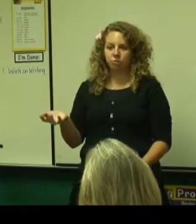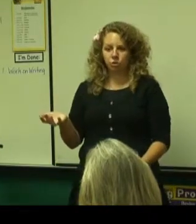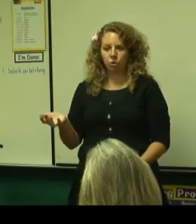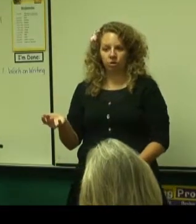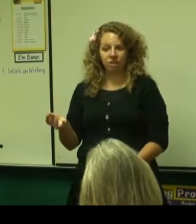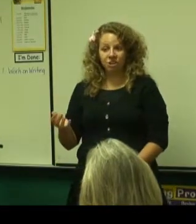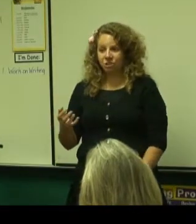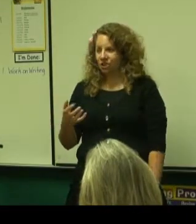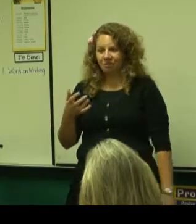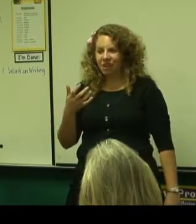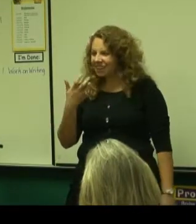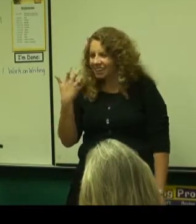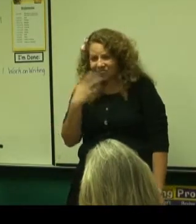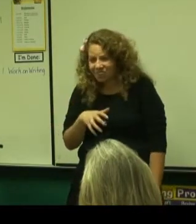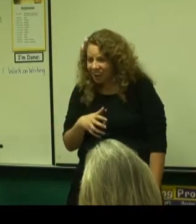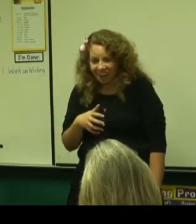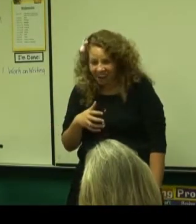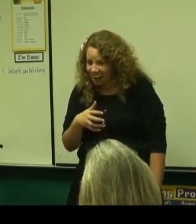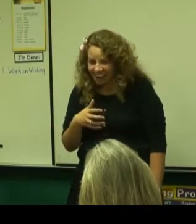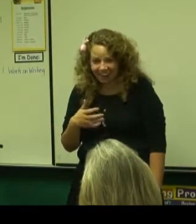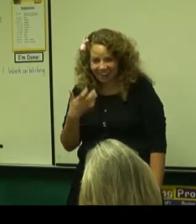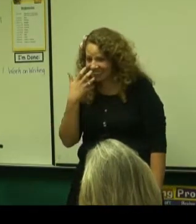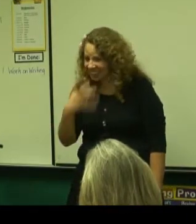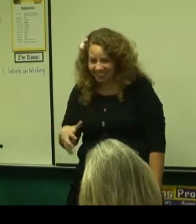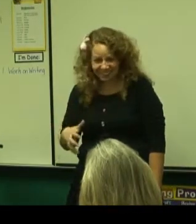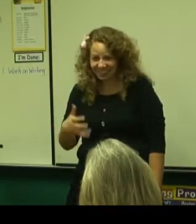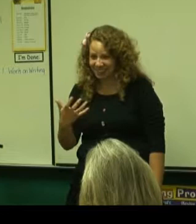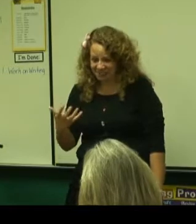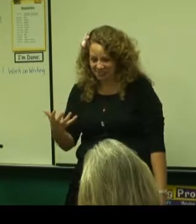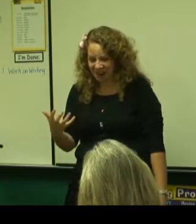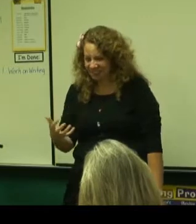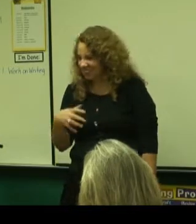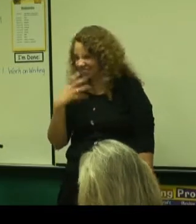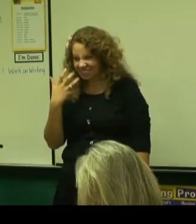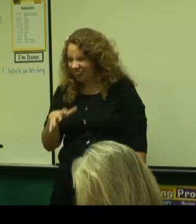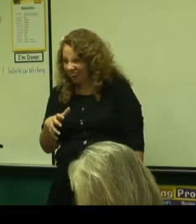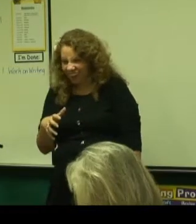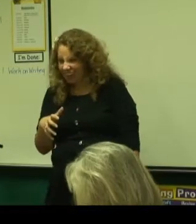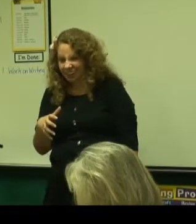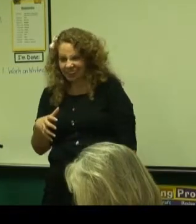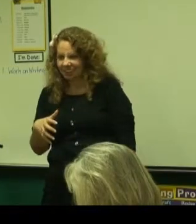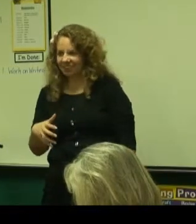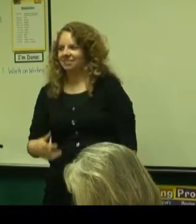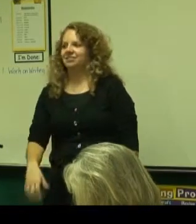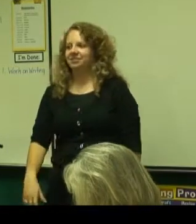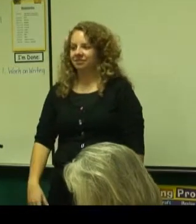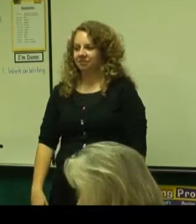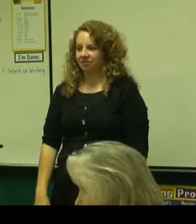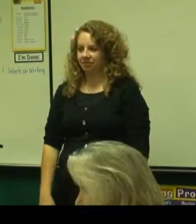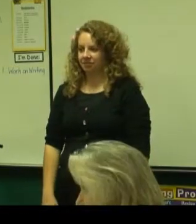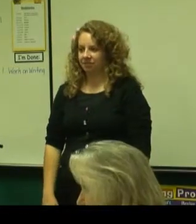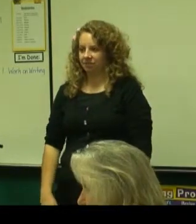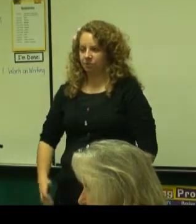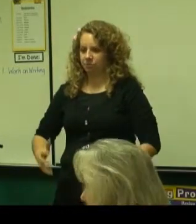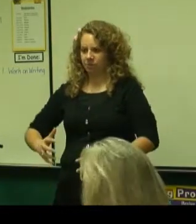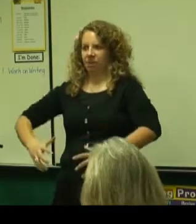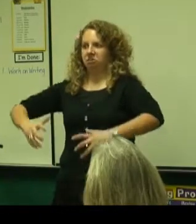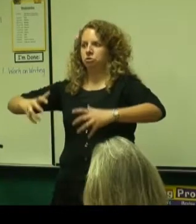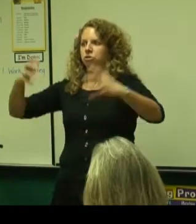was cold. Yeah. So Yeah. I'm like, it's not hot. Like, Yeah. there's nothing wrong with it. It's not hot. How about if it's too hot? It'd be like too